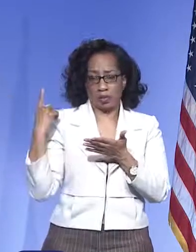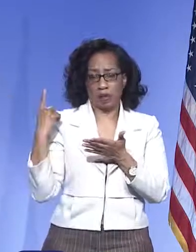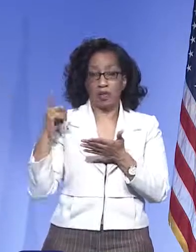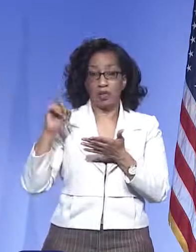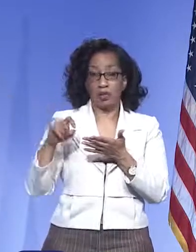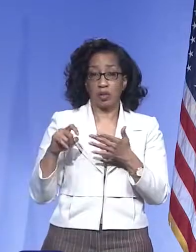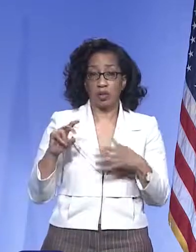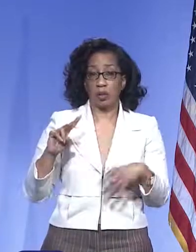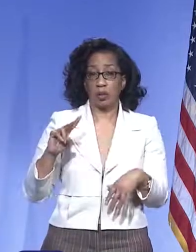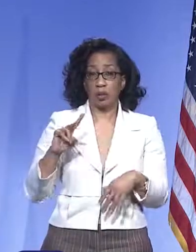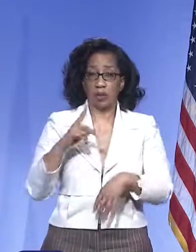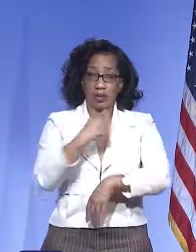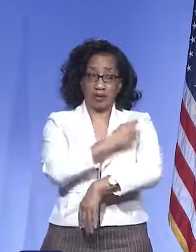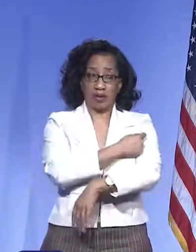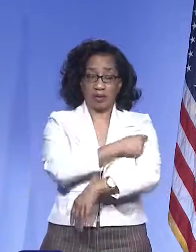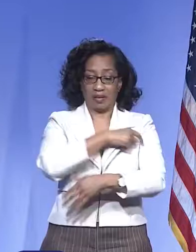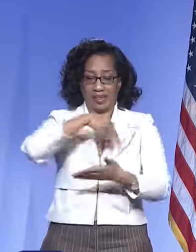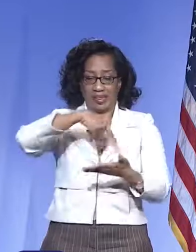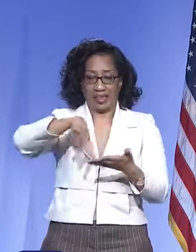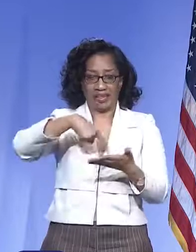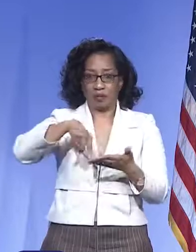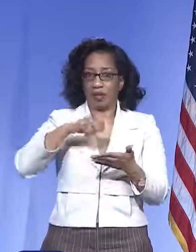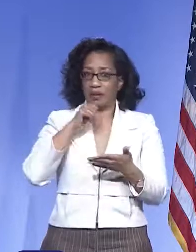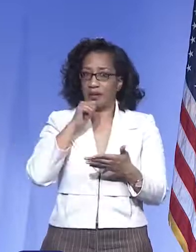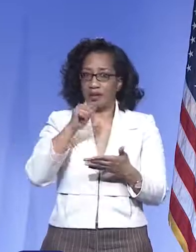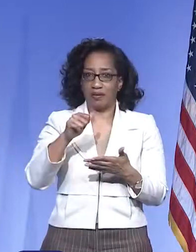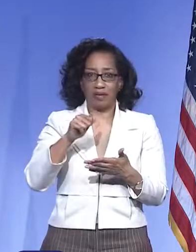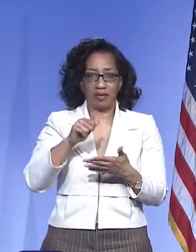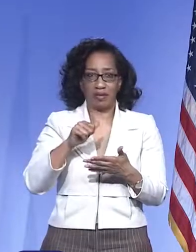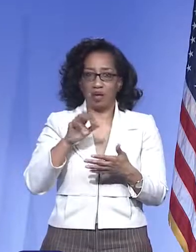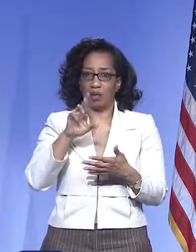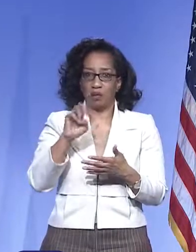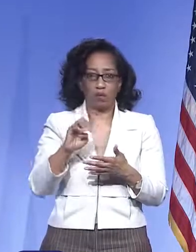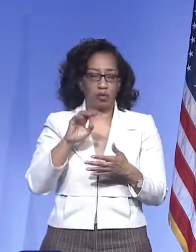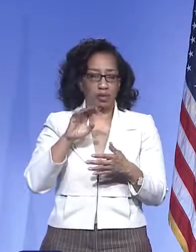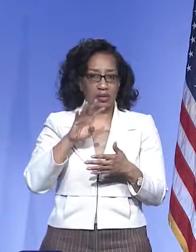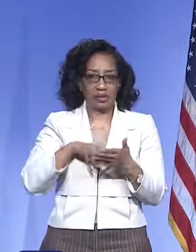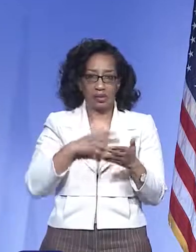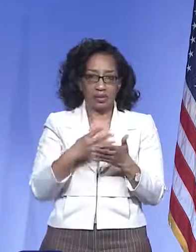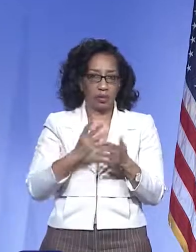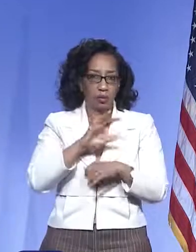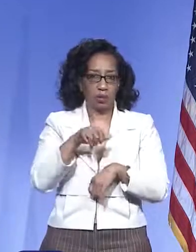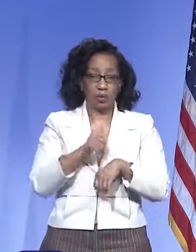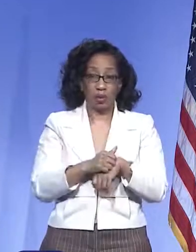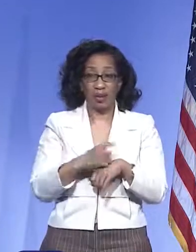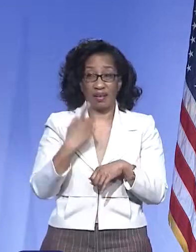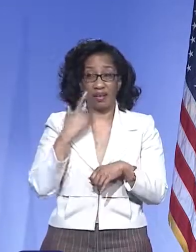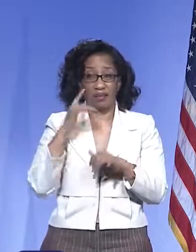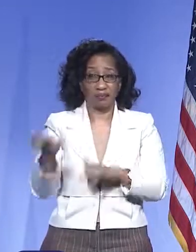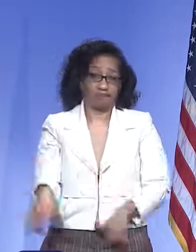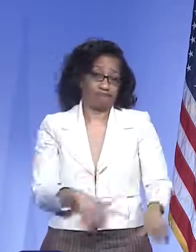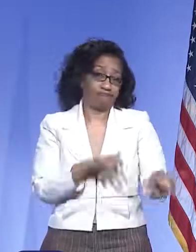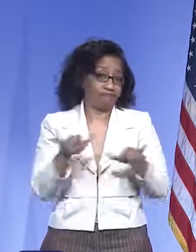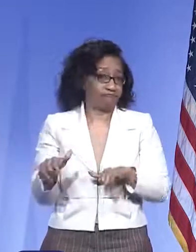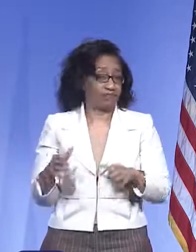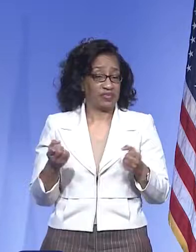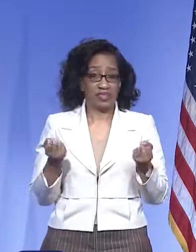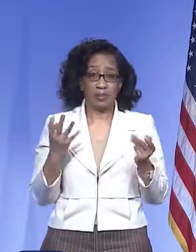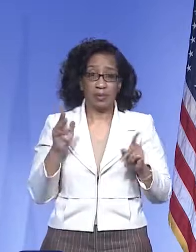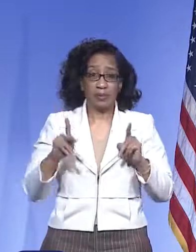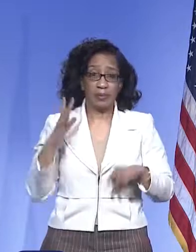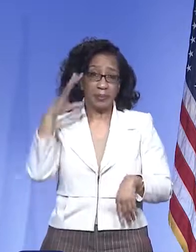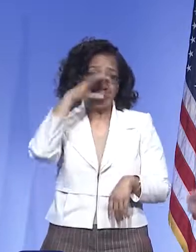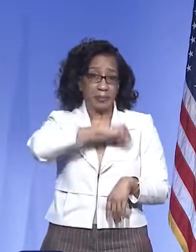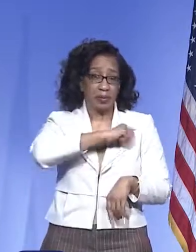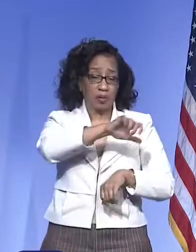receiving my vaccine this week. I have not yet scheduled my appointment. I don't think I'm atypical. So I think that's happening, and that's one of the reasons